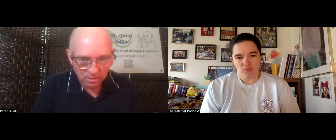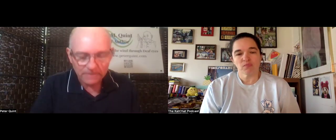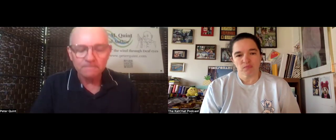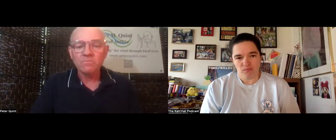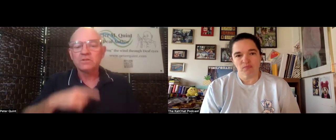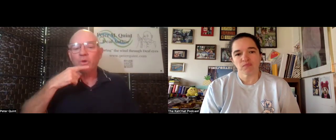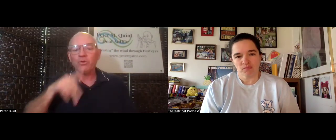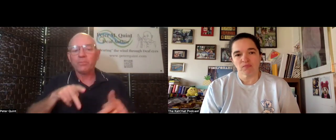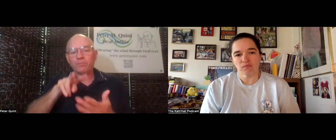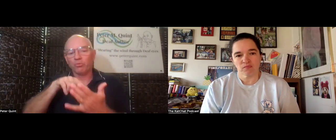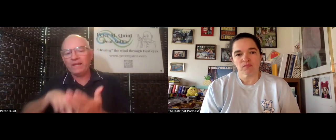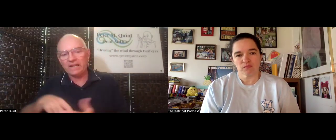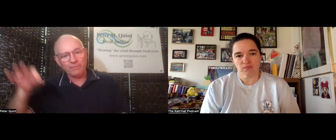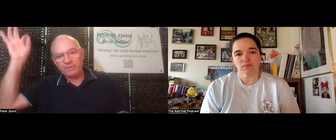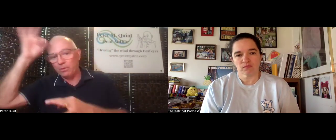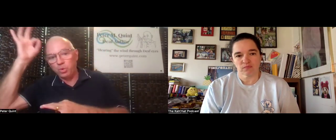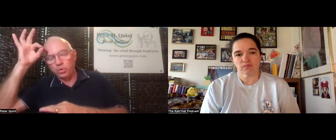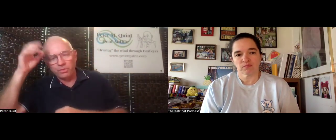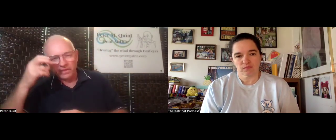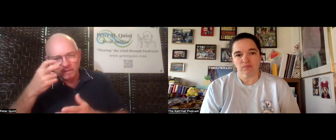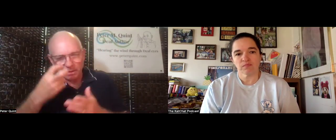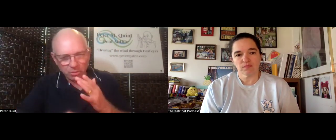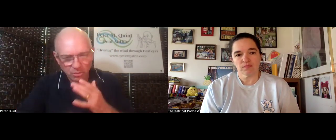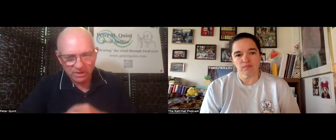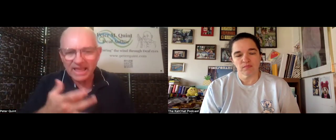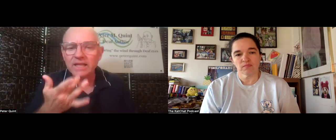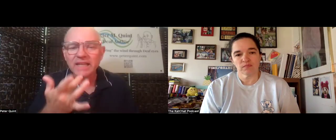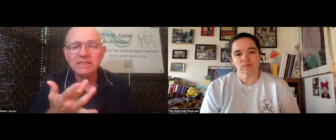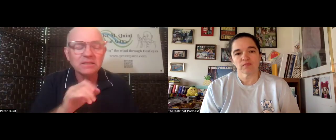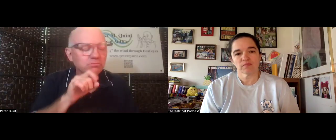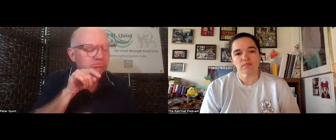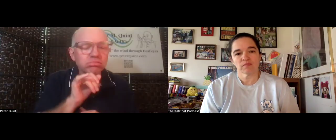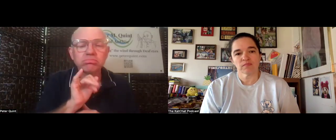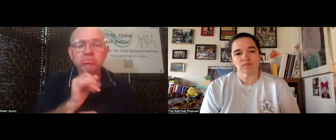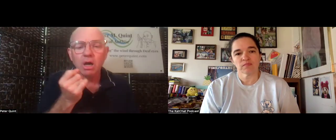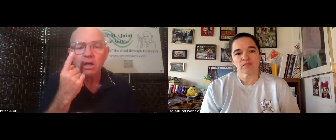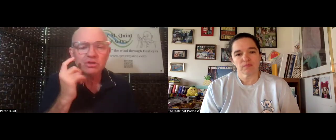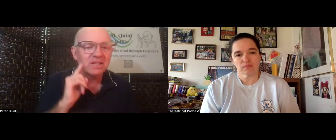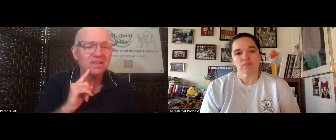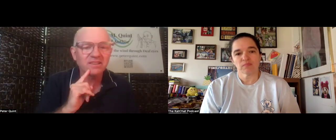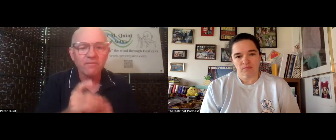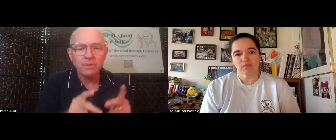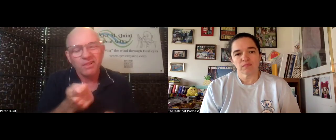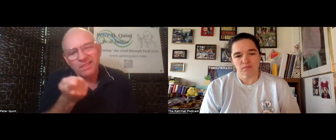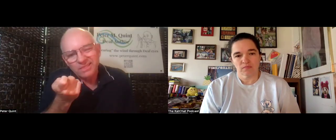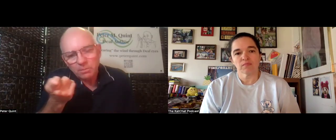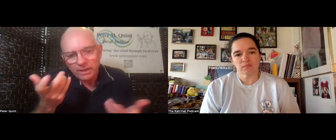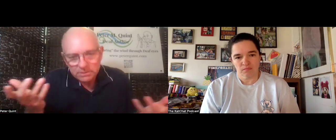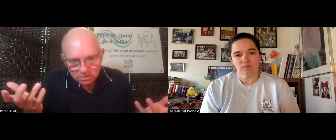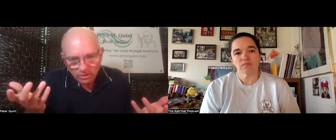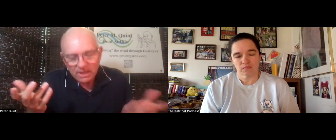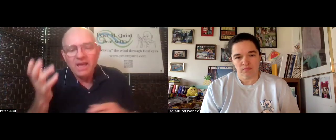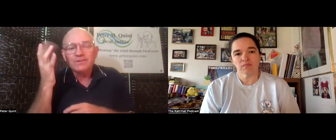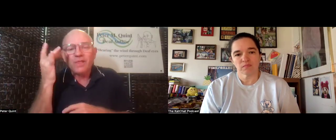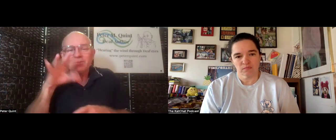people. So hearing people read it, but then they taste, understand deaf people a little